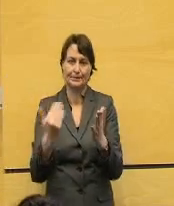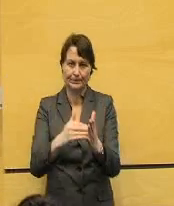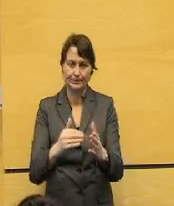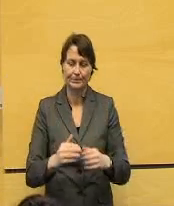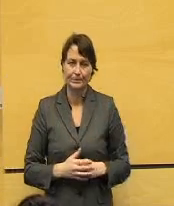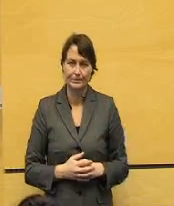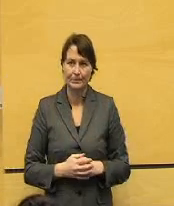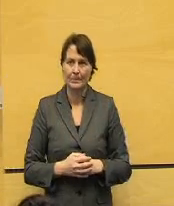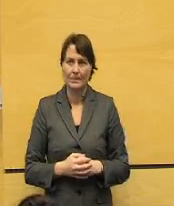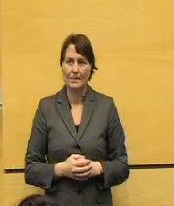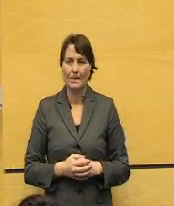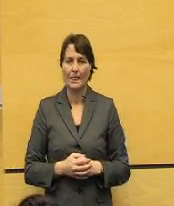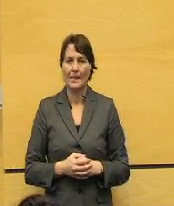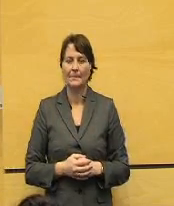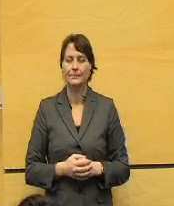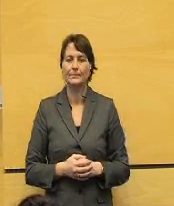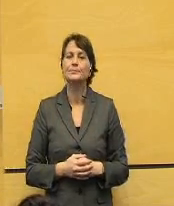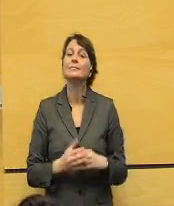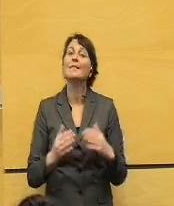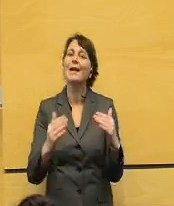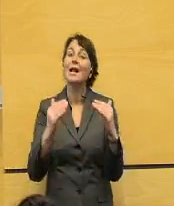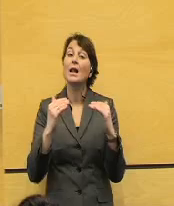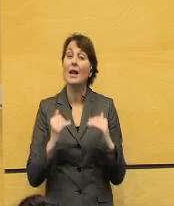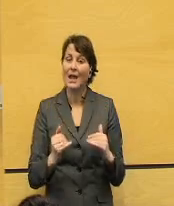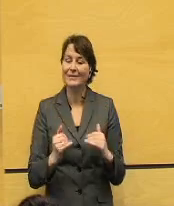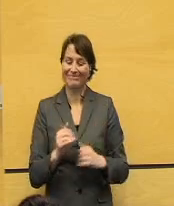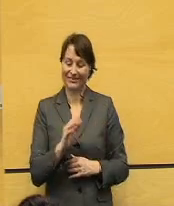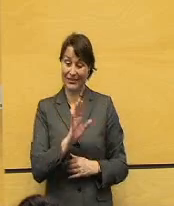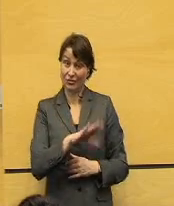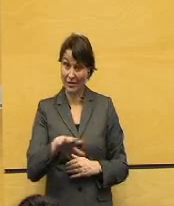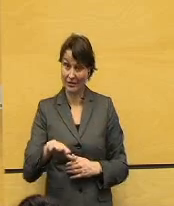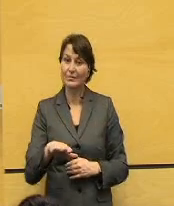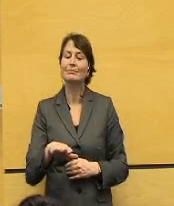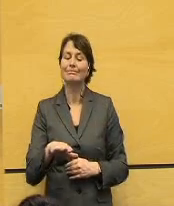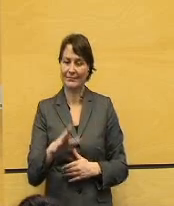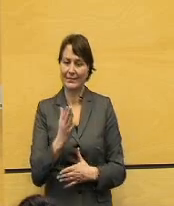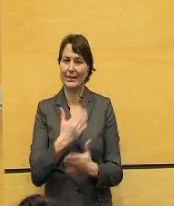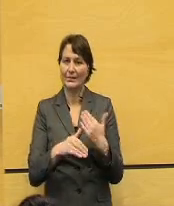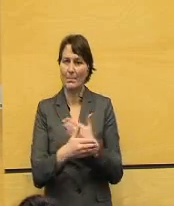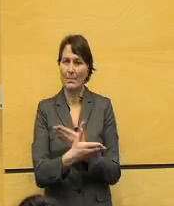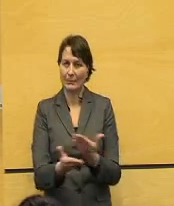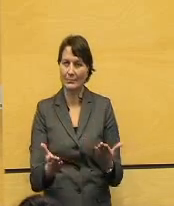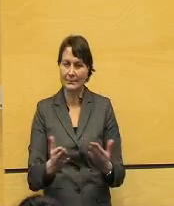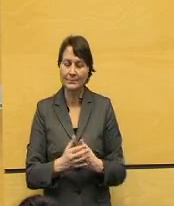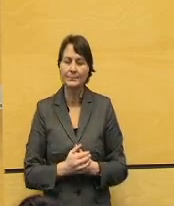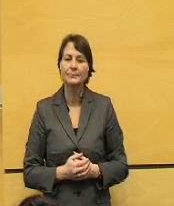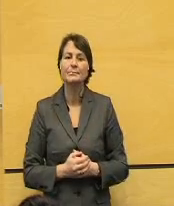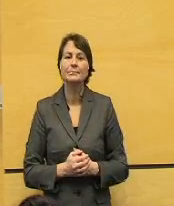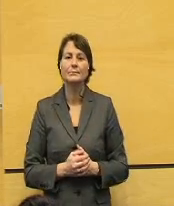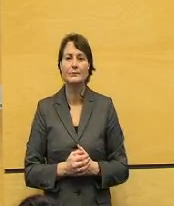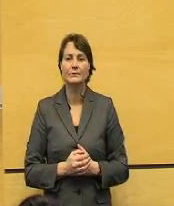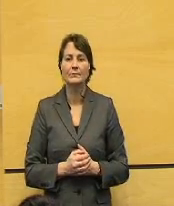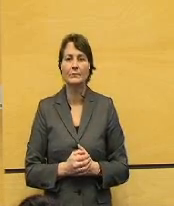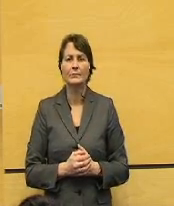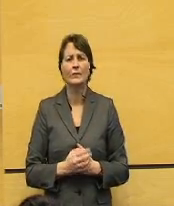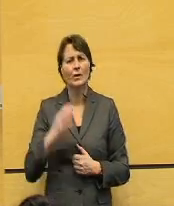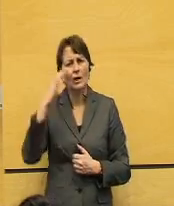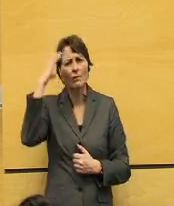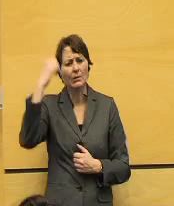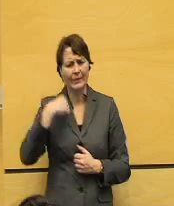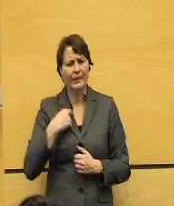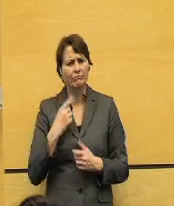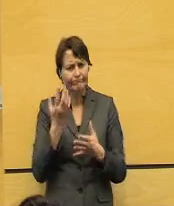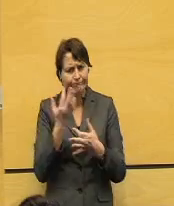And the last one is children with disability. The government attached high importance to